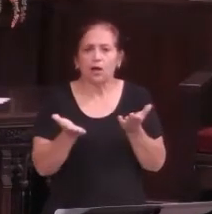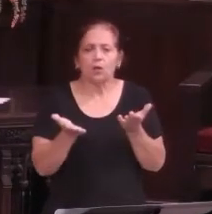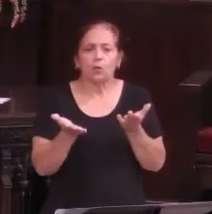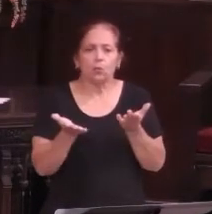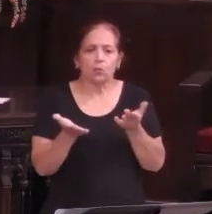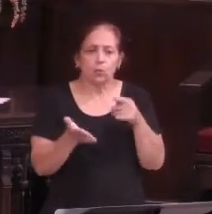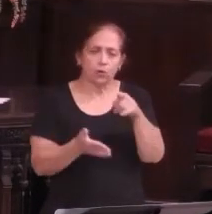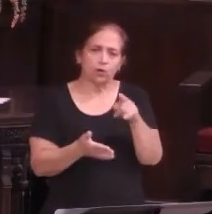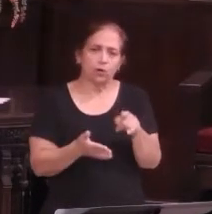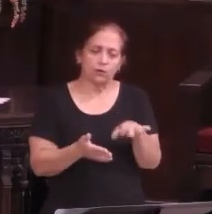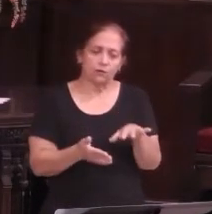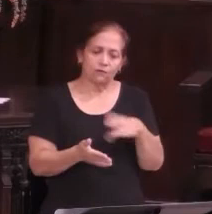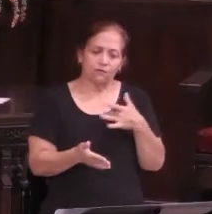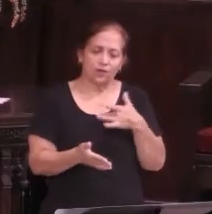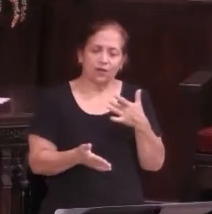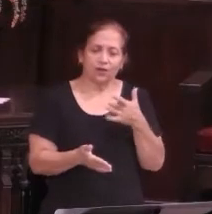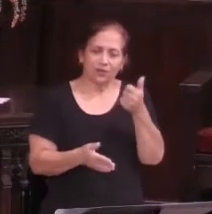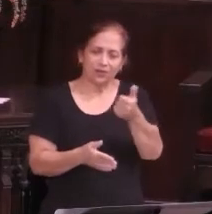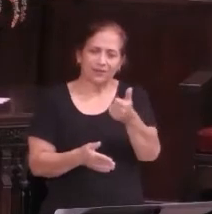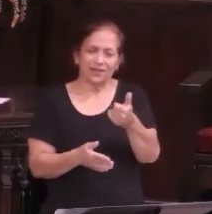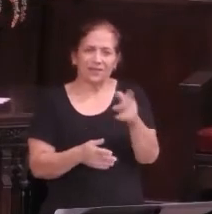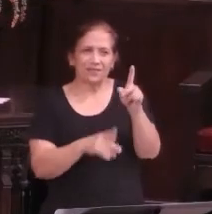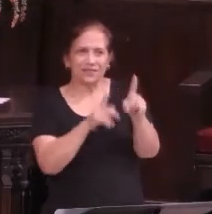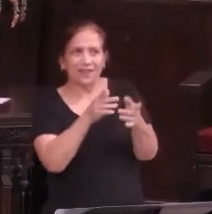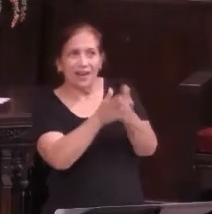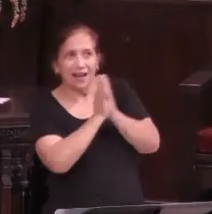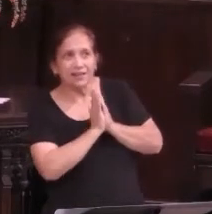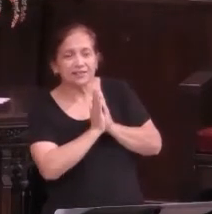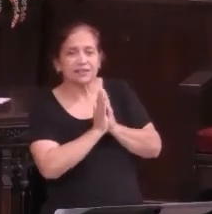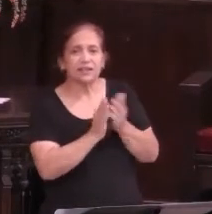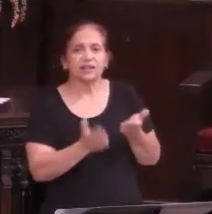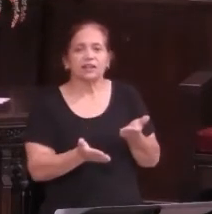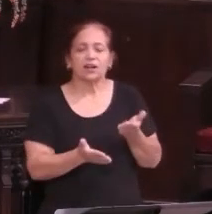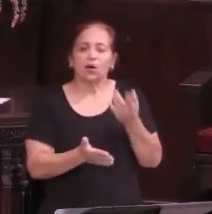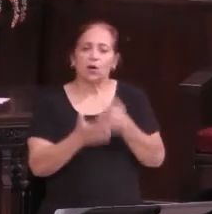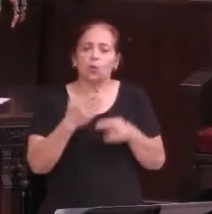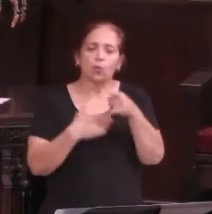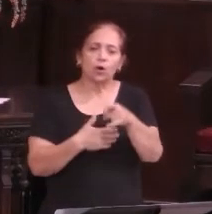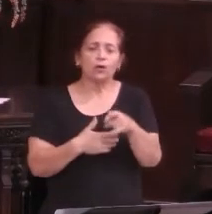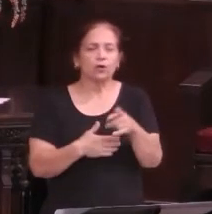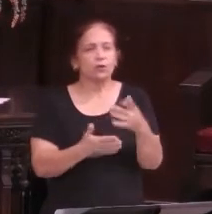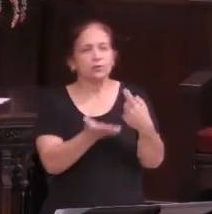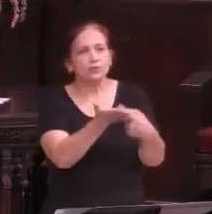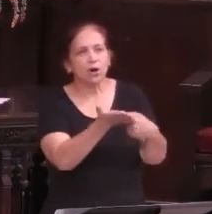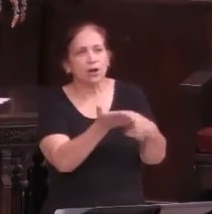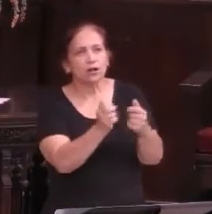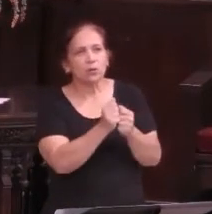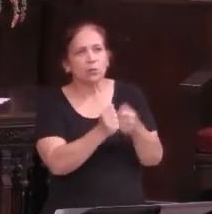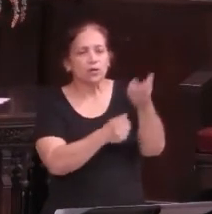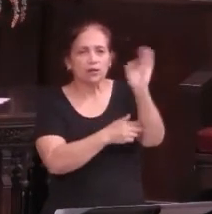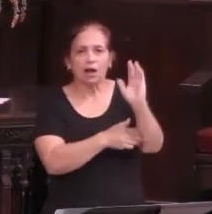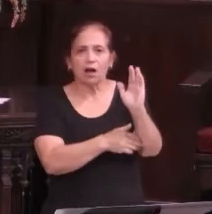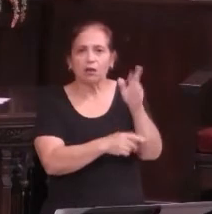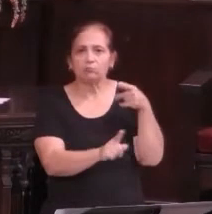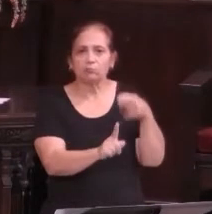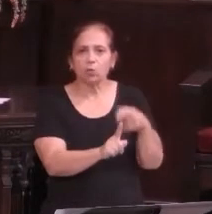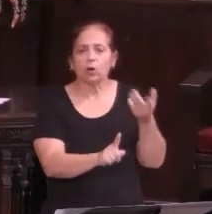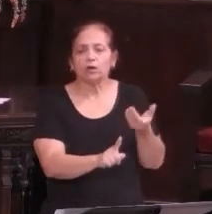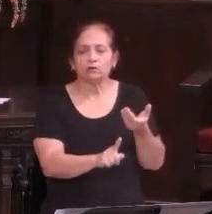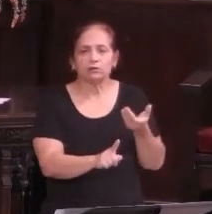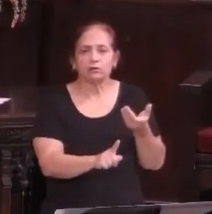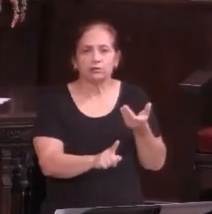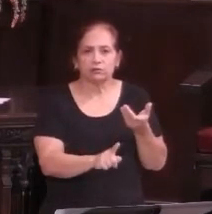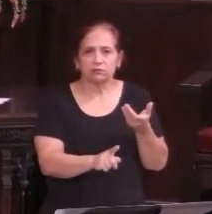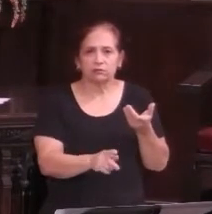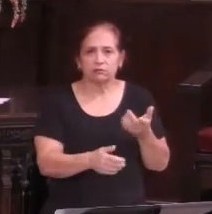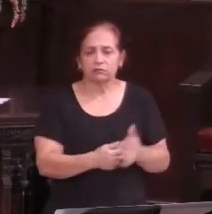you find yourself asking for? What are you talking to God about these